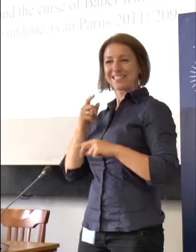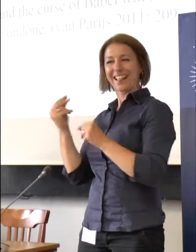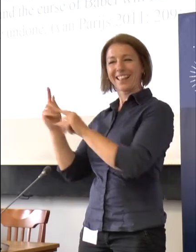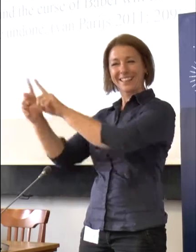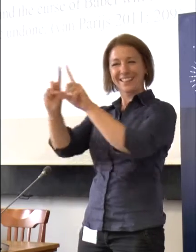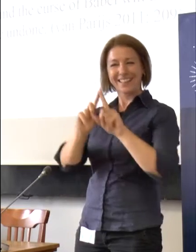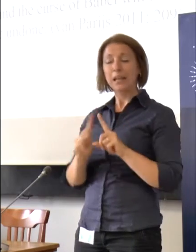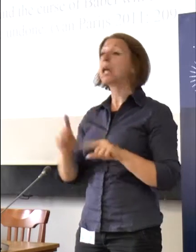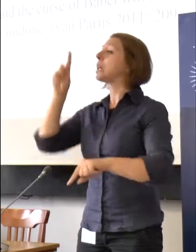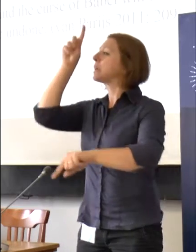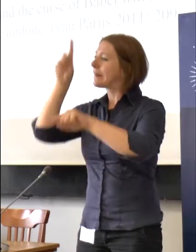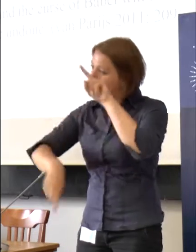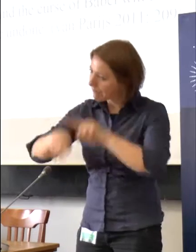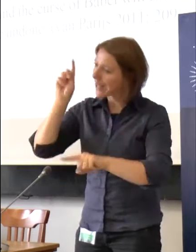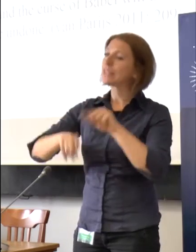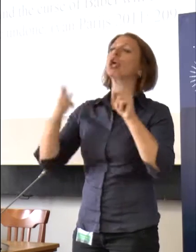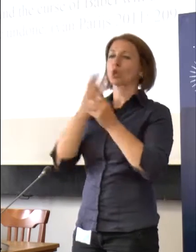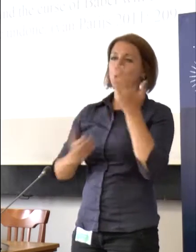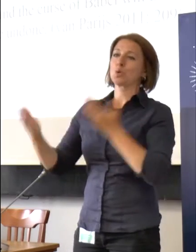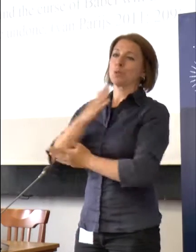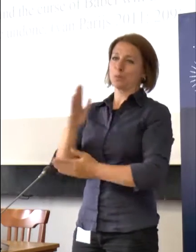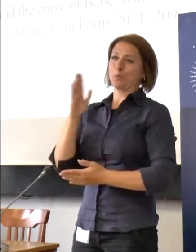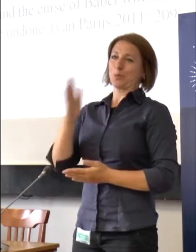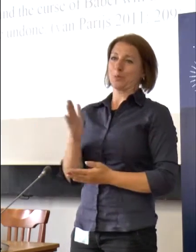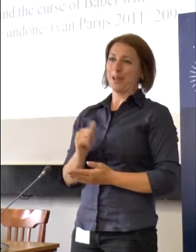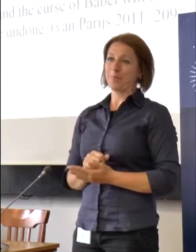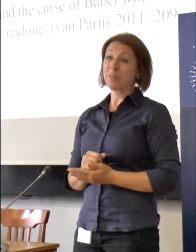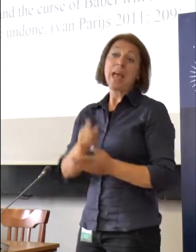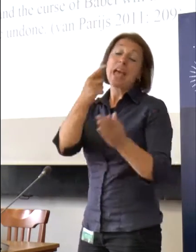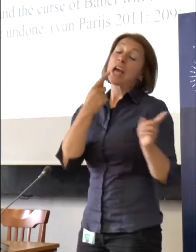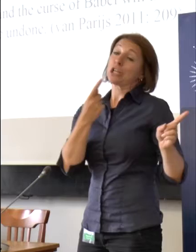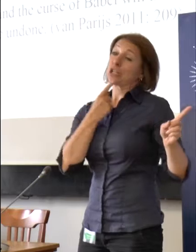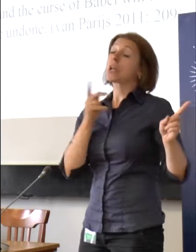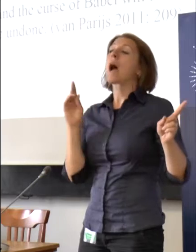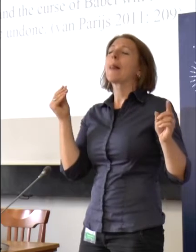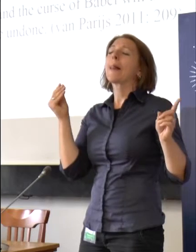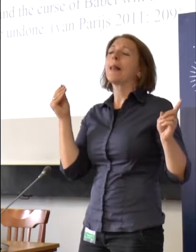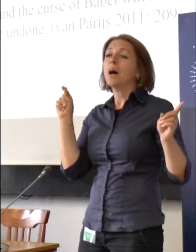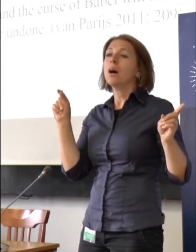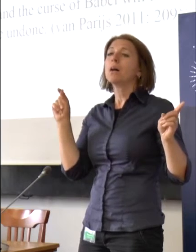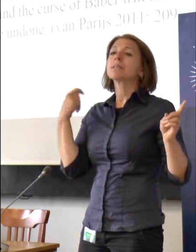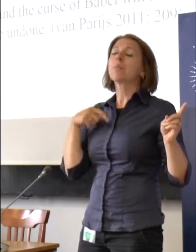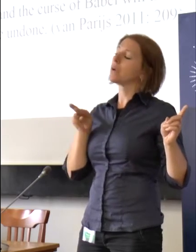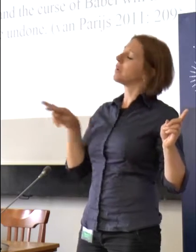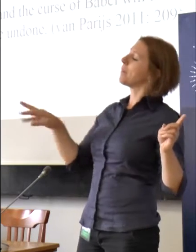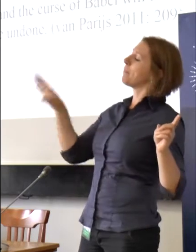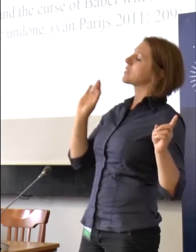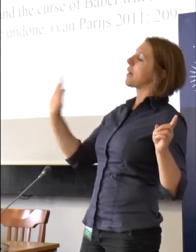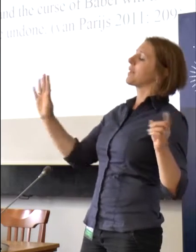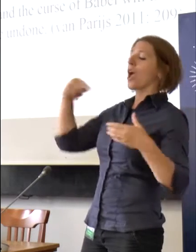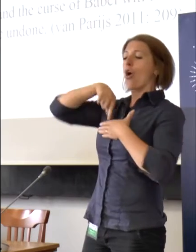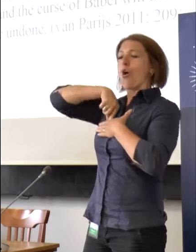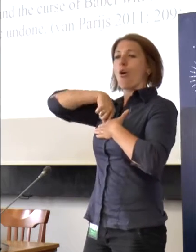yet intelligible accent might one day become just as good a marker of linguistic dimension of one's